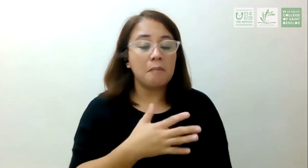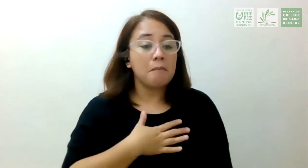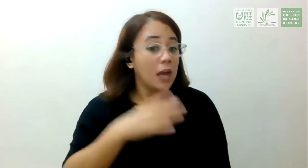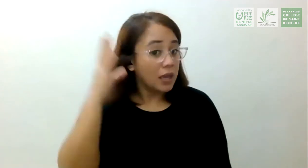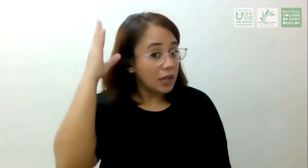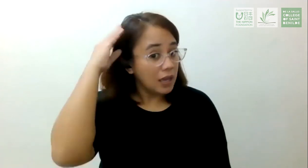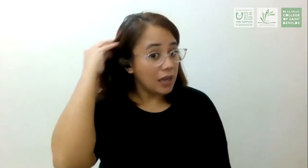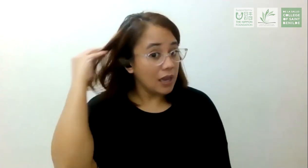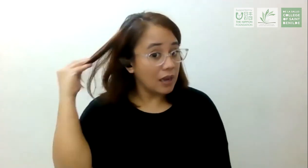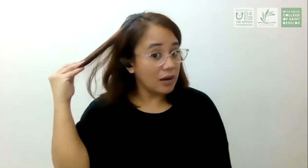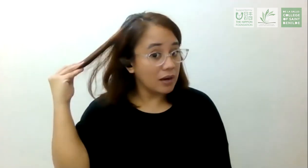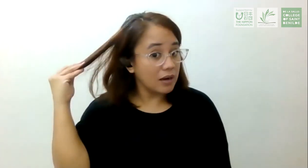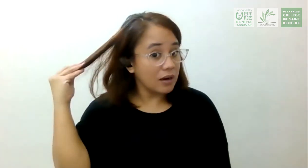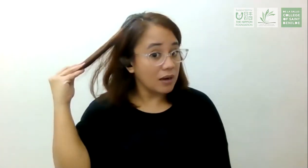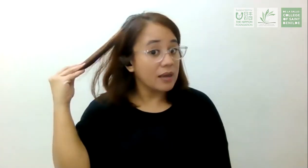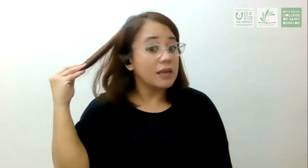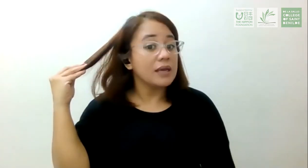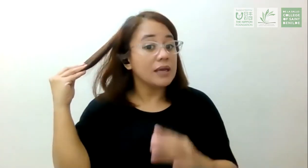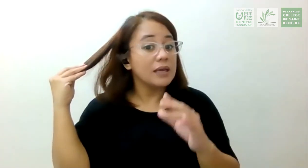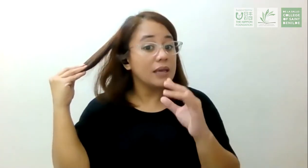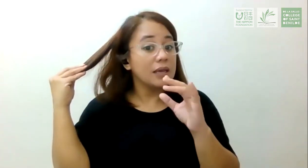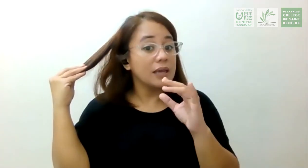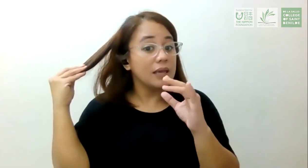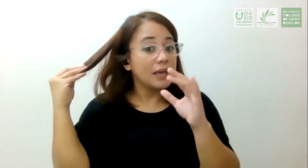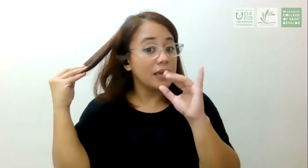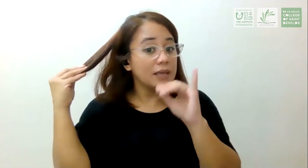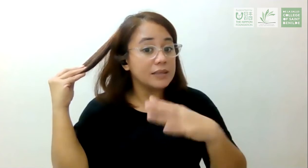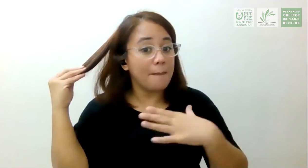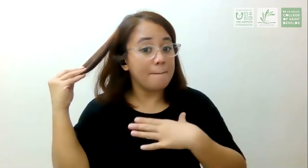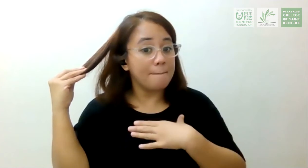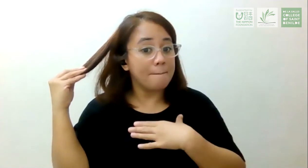black. My hair black.